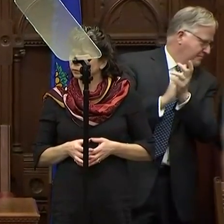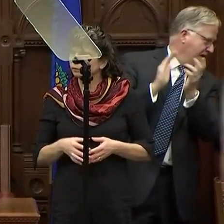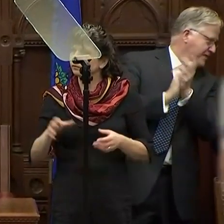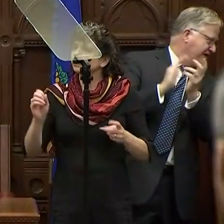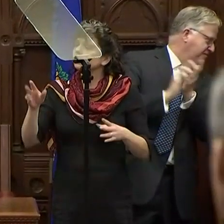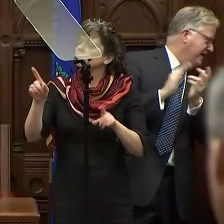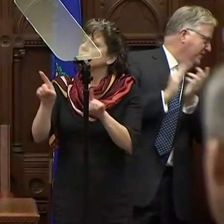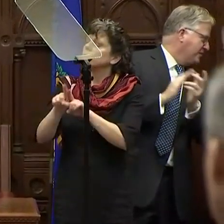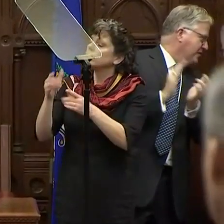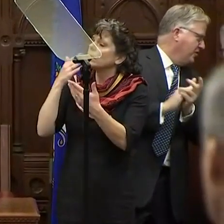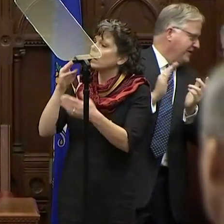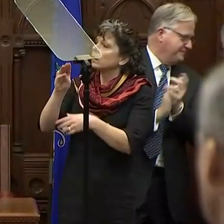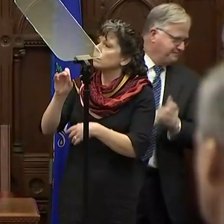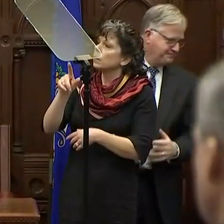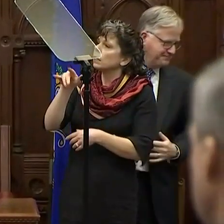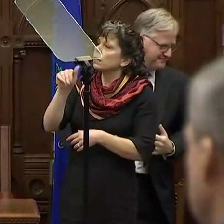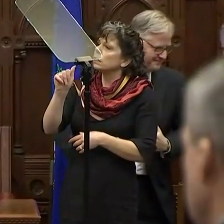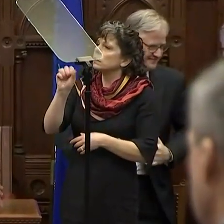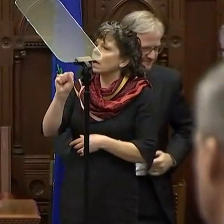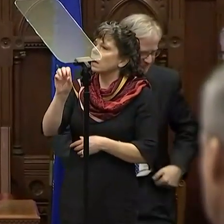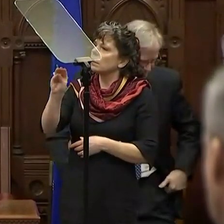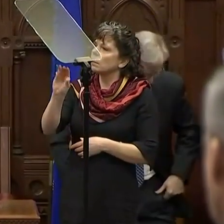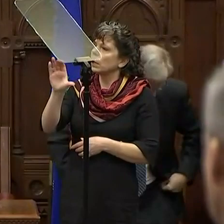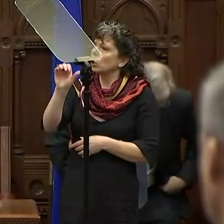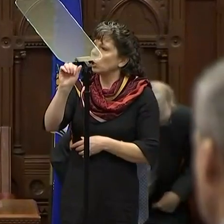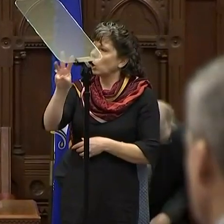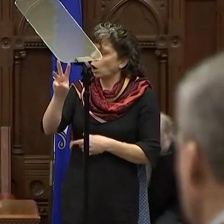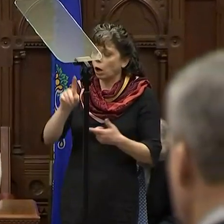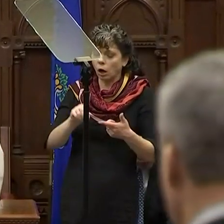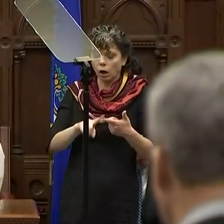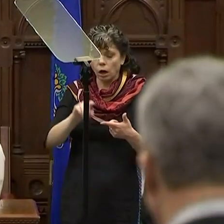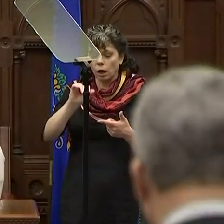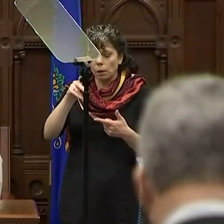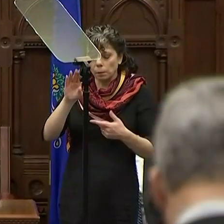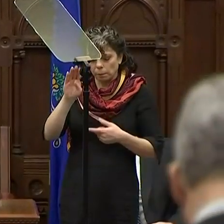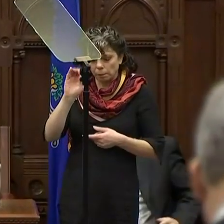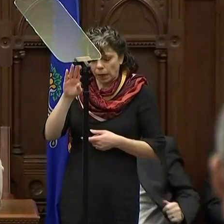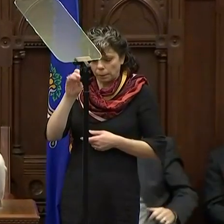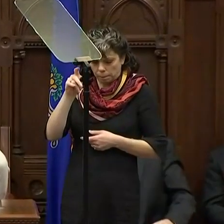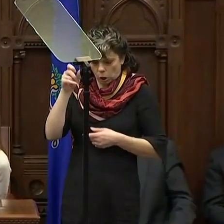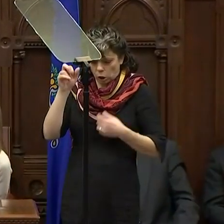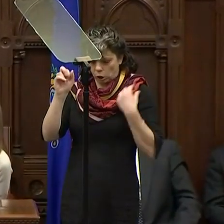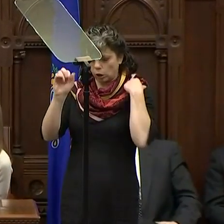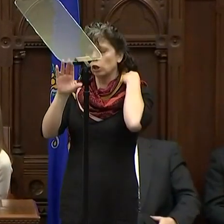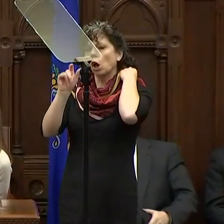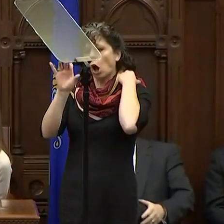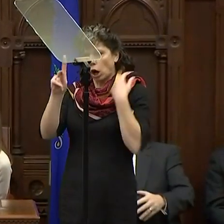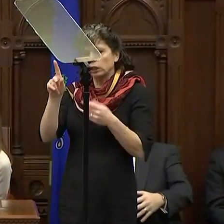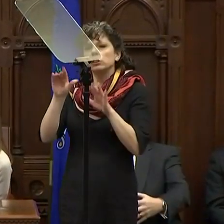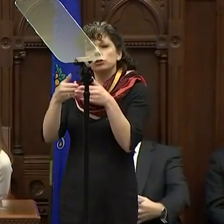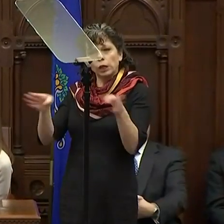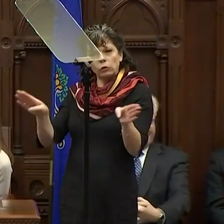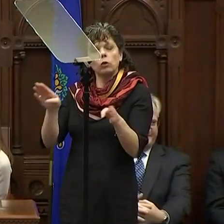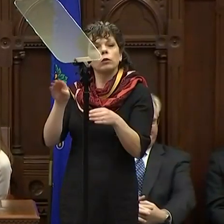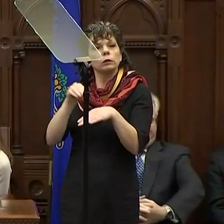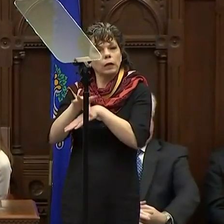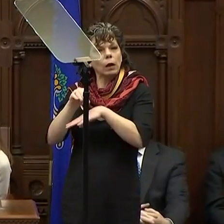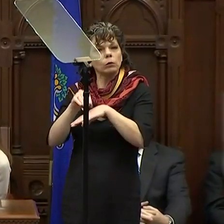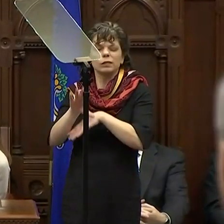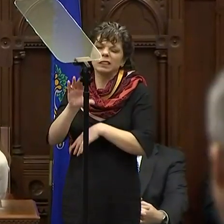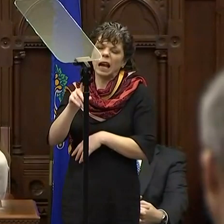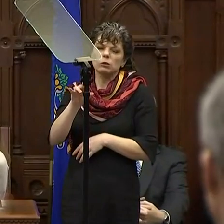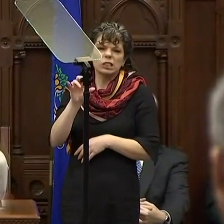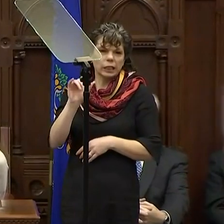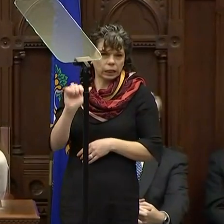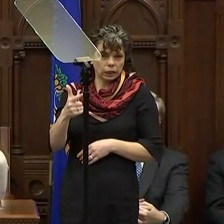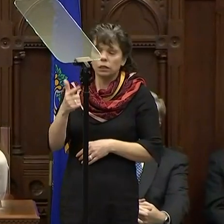Special thanks to Melissa McCaw, Bob Clark, our general counsel. You put in hundreds of hours to get that done, and it was worth